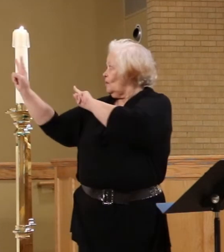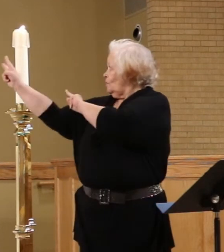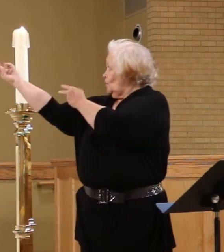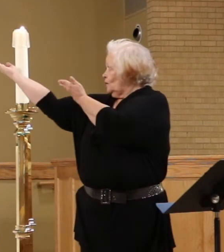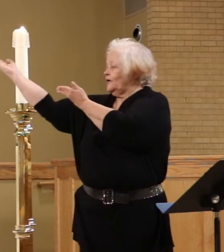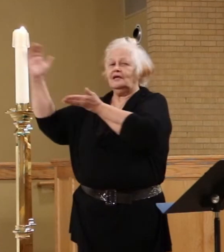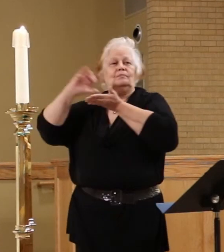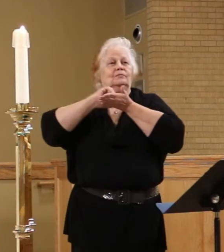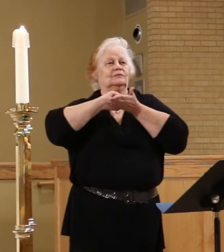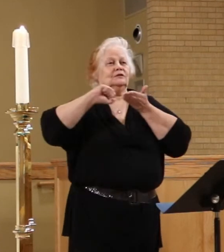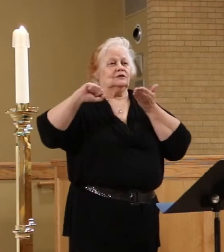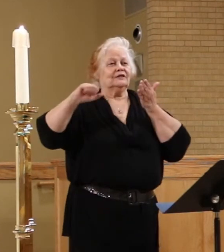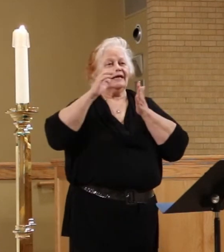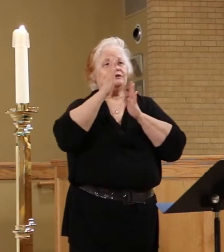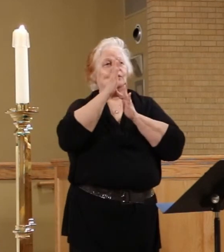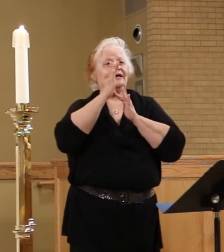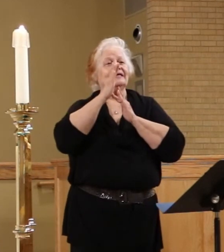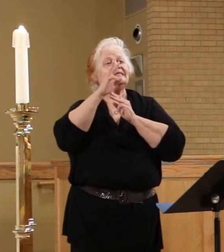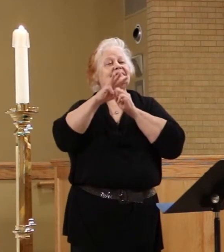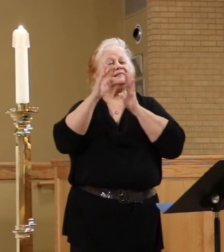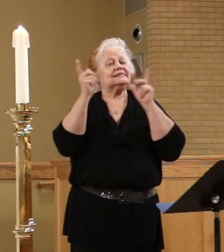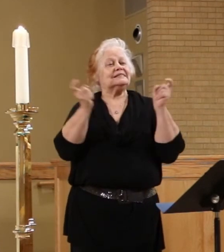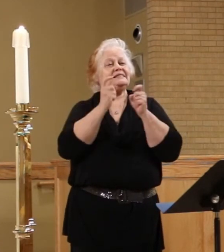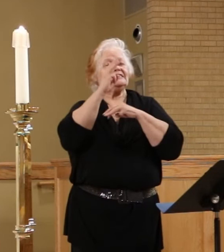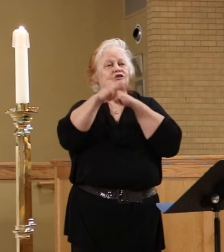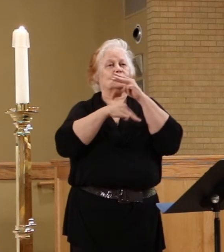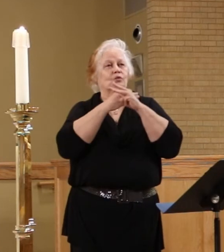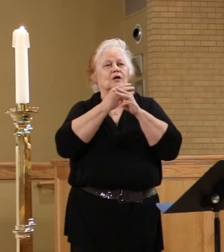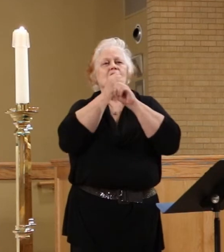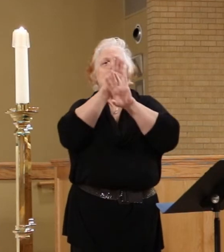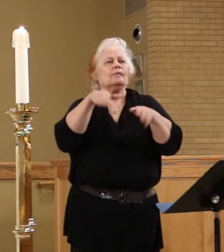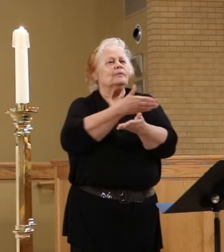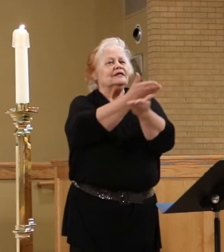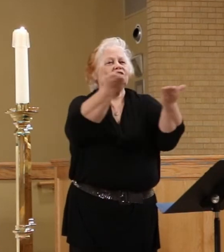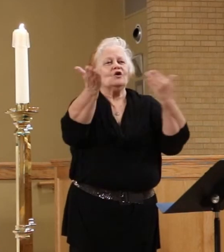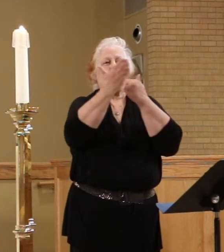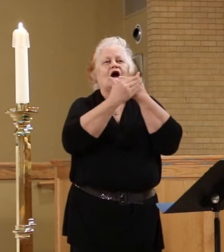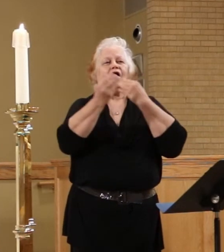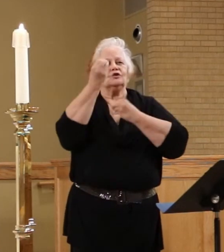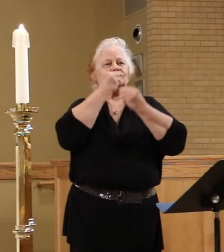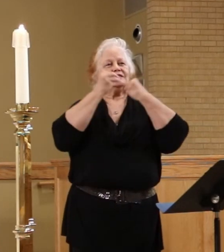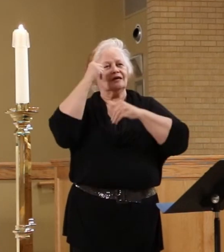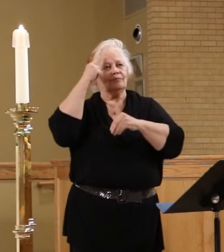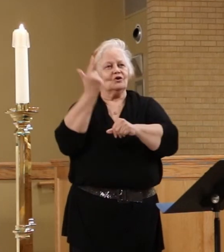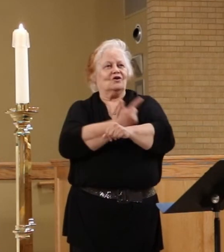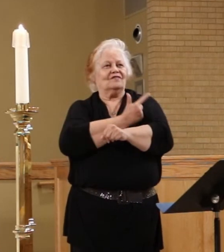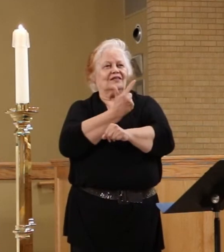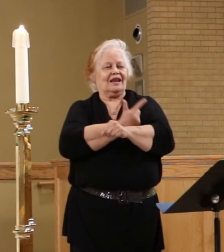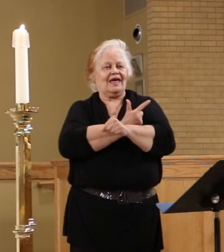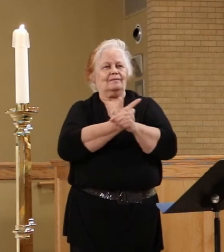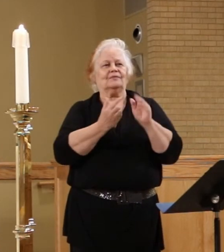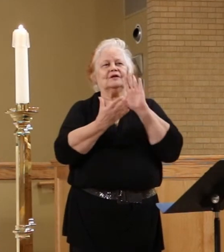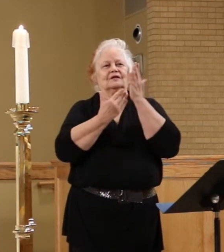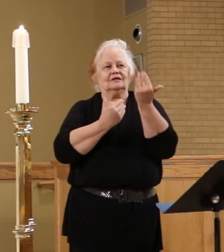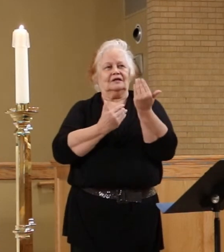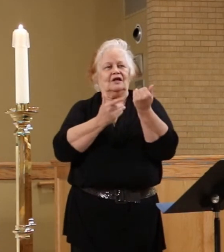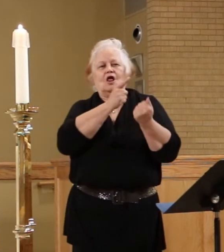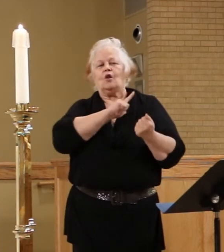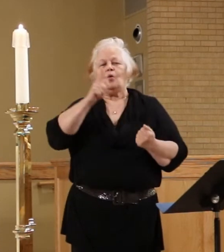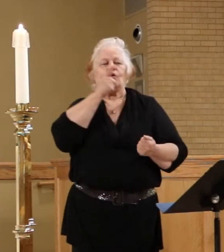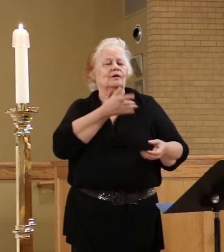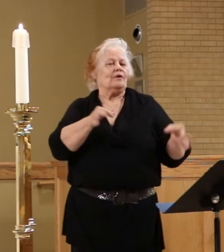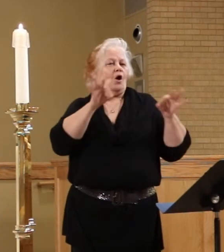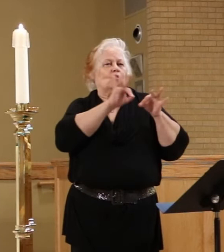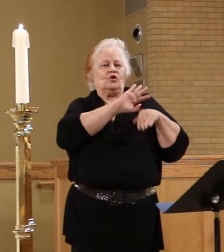Behold him who takes away the sins of the world. Blessed are those called to the supper of the Lamb. Lord, I am not